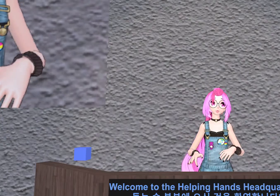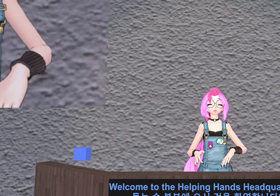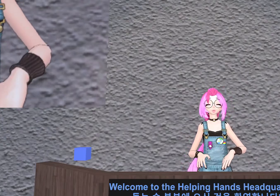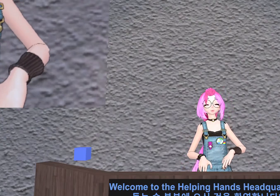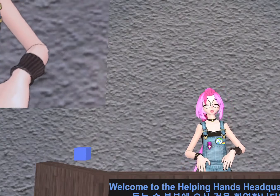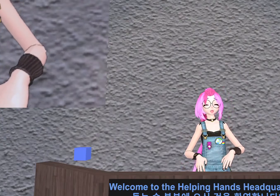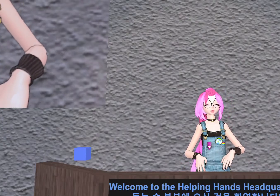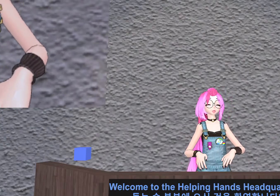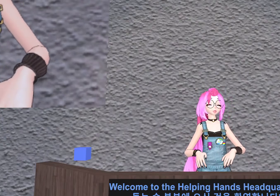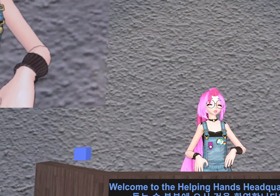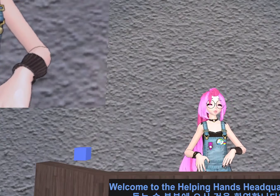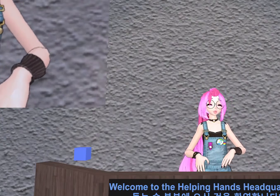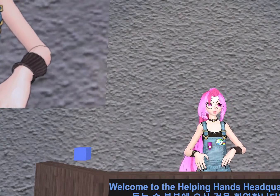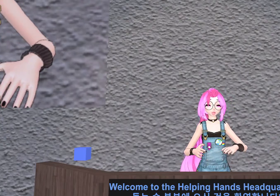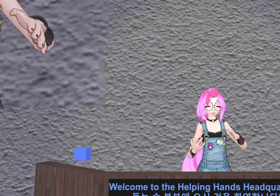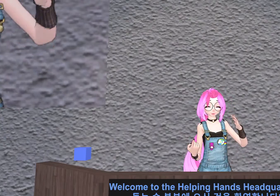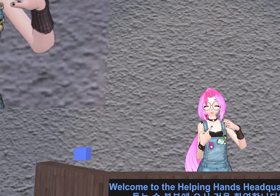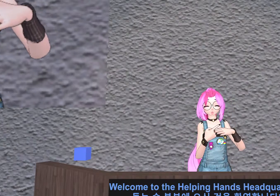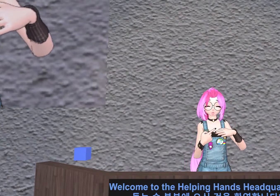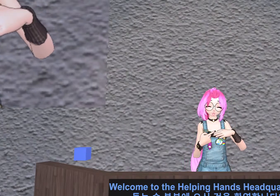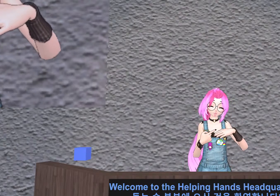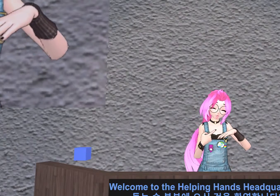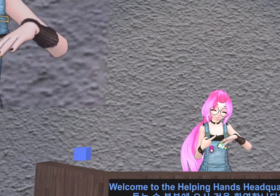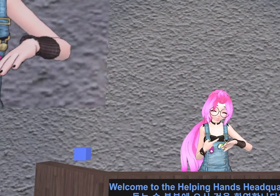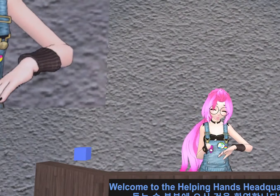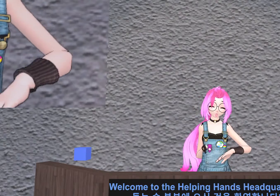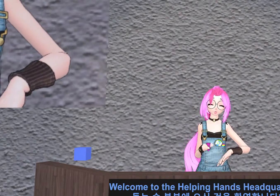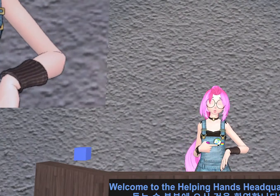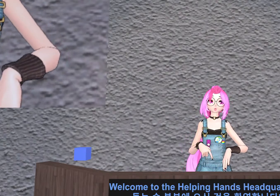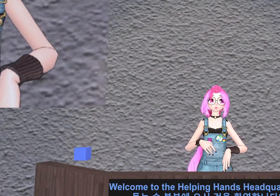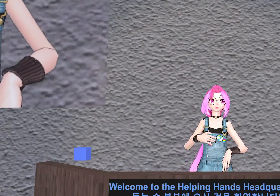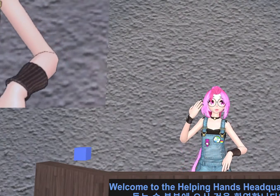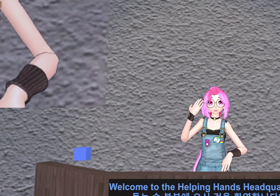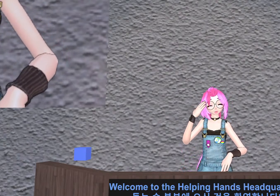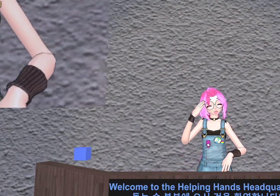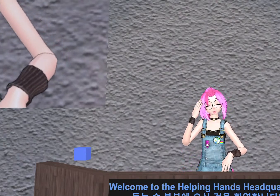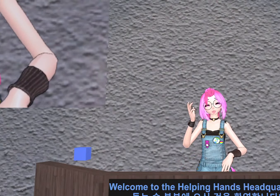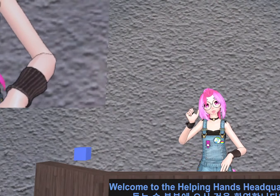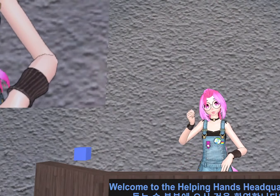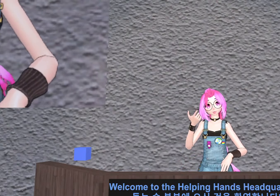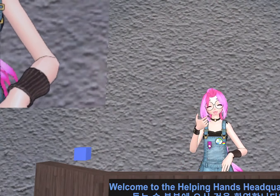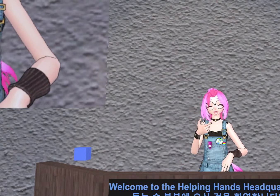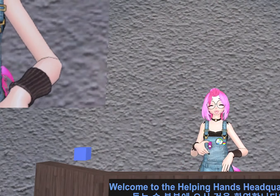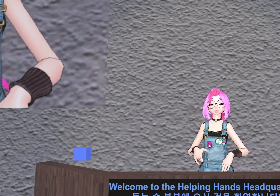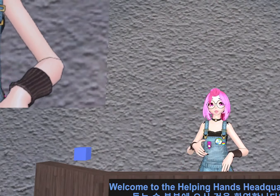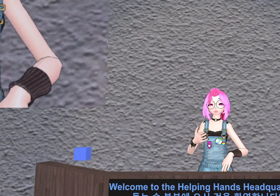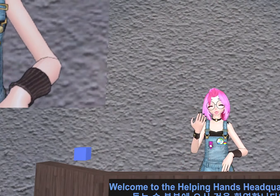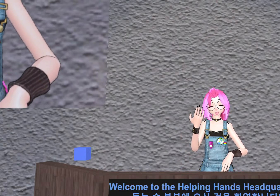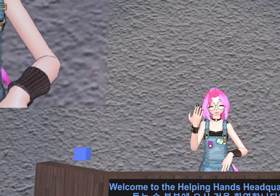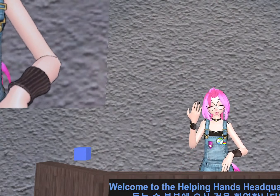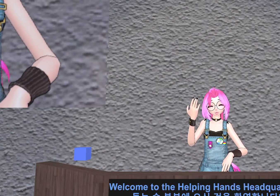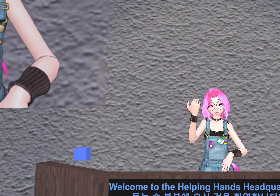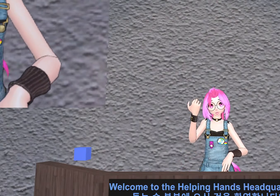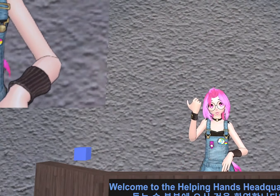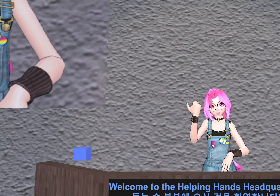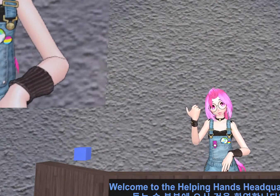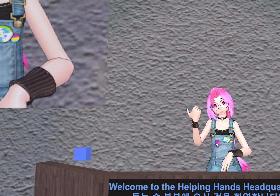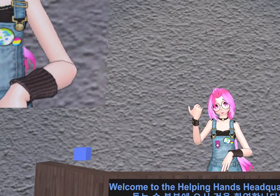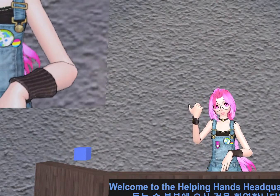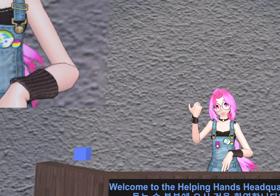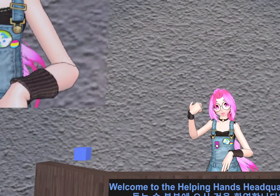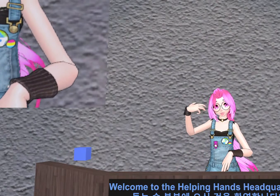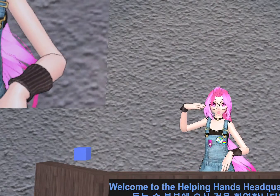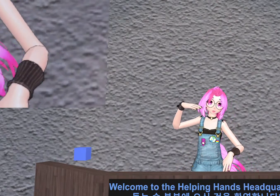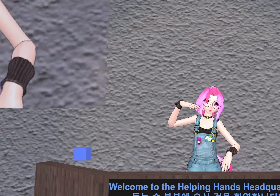there's classes, so I think I'm just gonna like show up. I already know pretty much everything. Like I learned how to